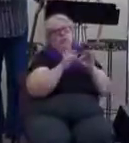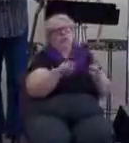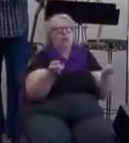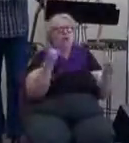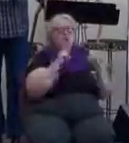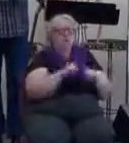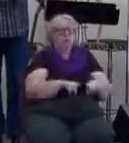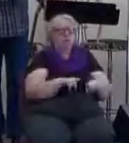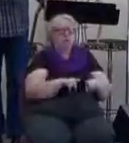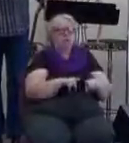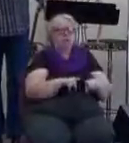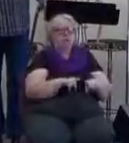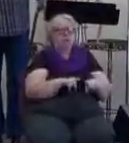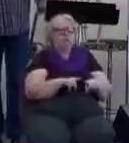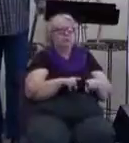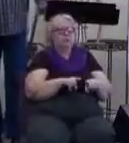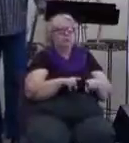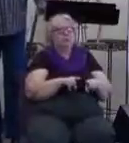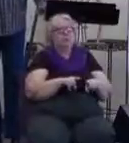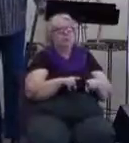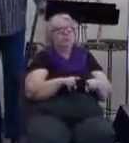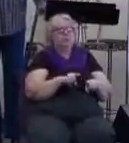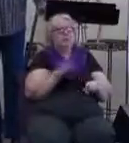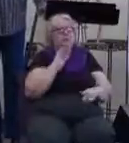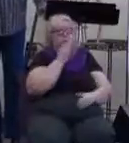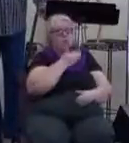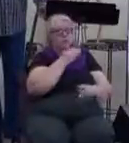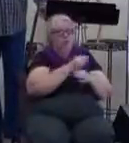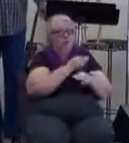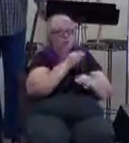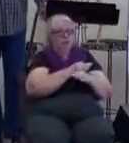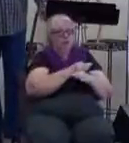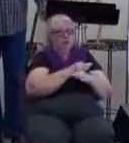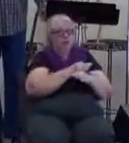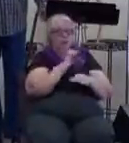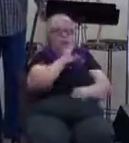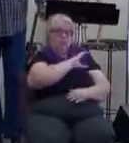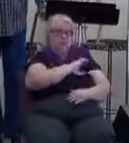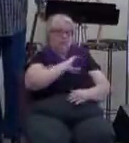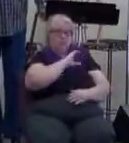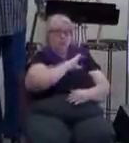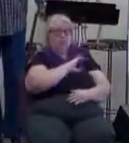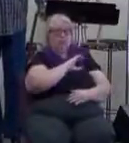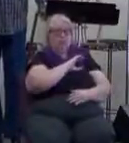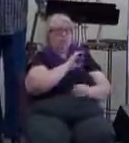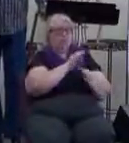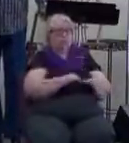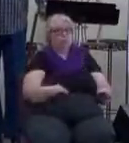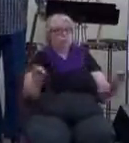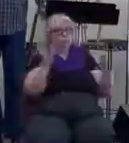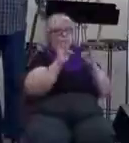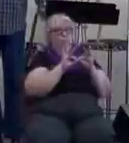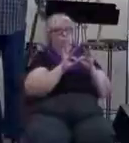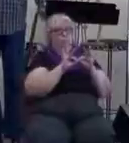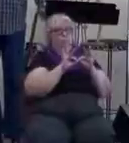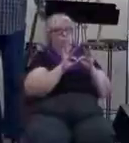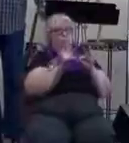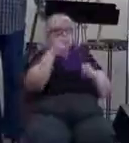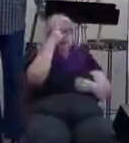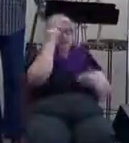to our faith, character and integrity will take you everywhere because that's who God